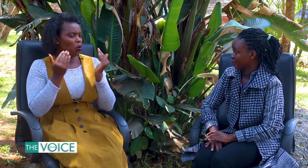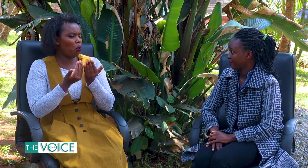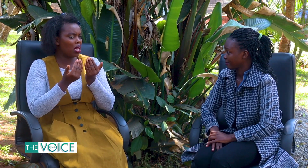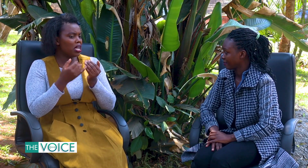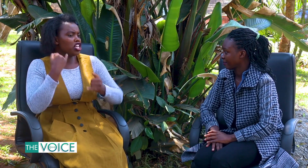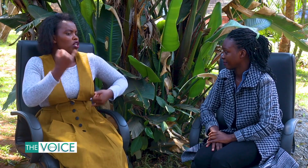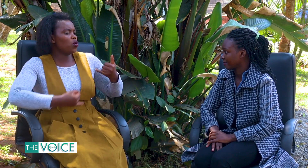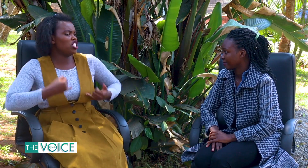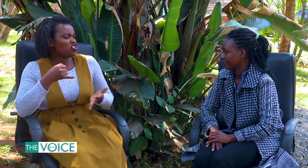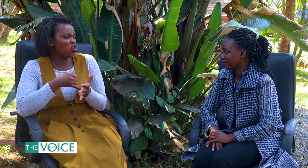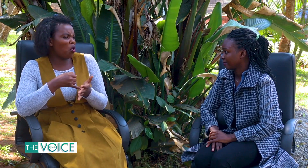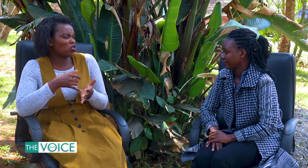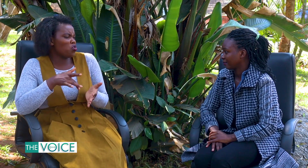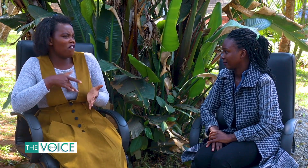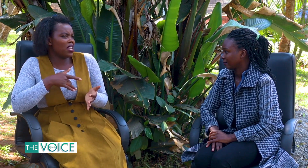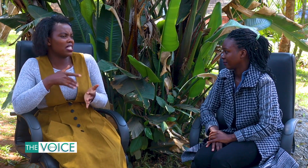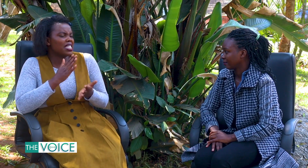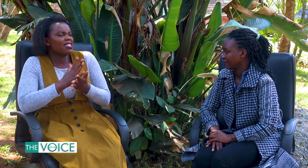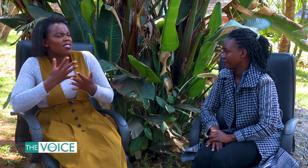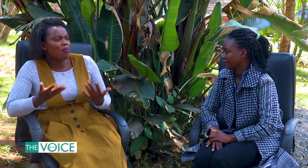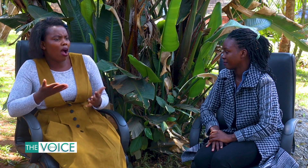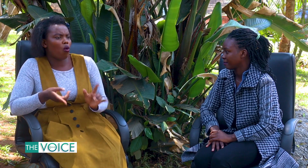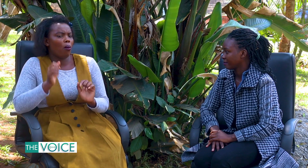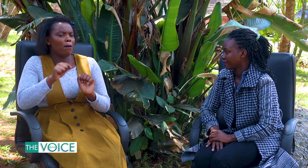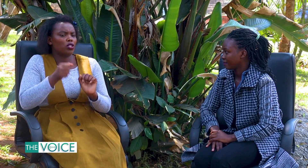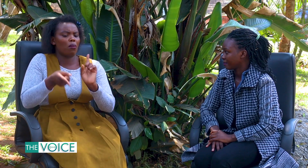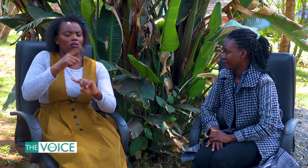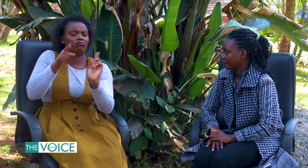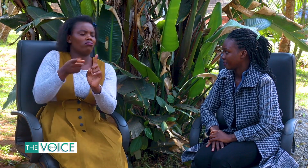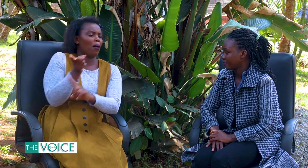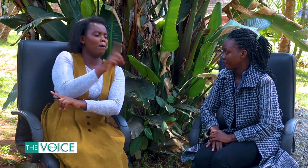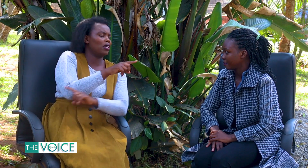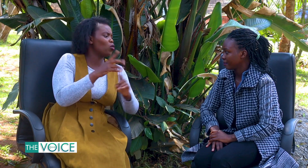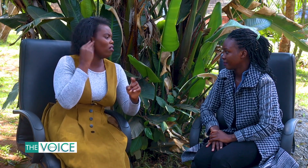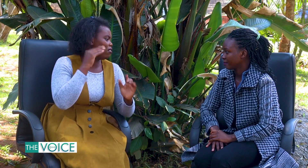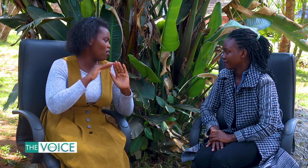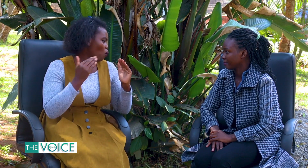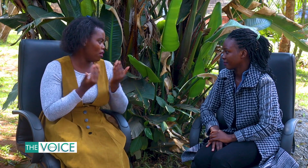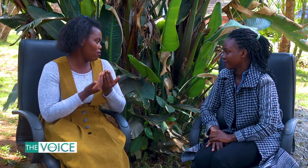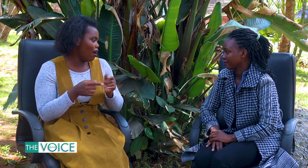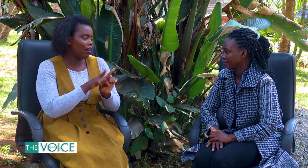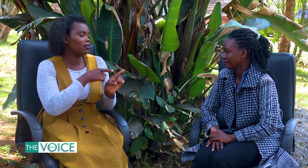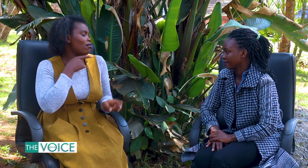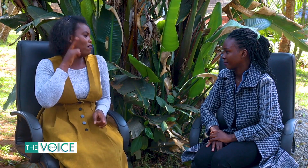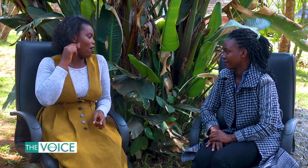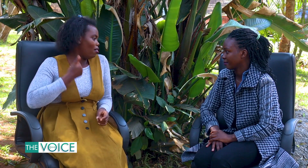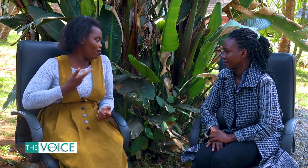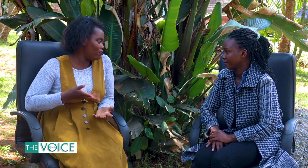But do you enjoy being in a deaf world, or would you want to go back to the hearing world?